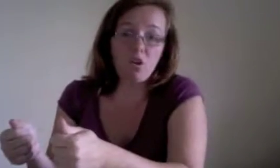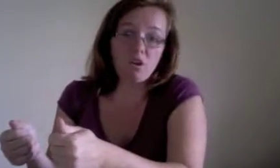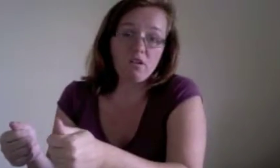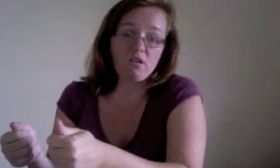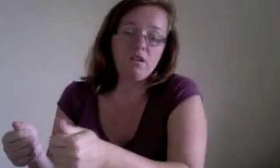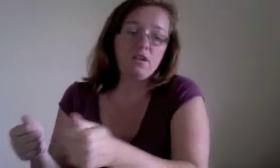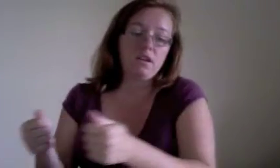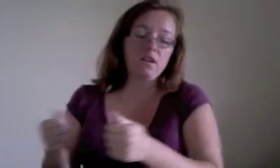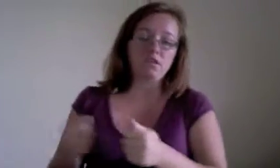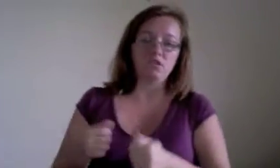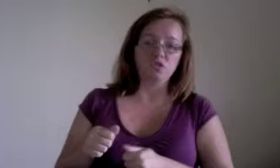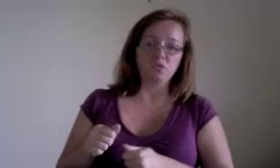car? Did you